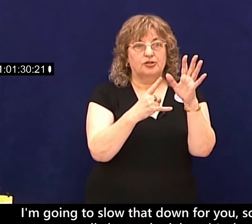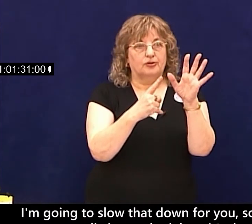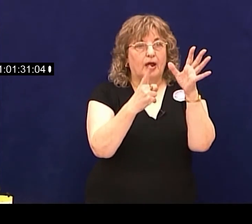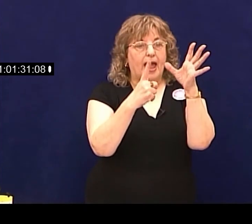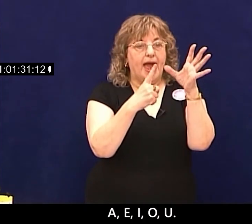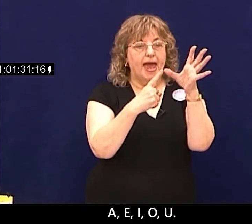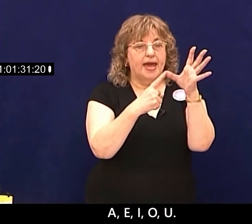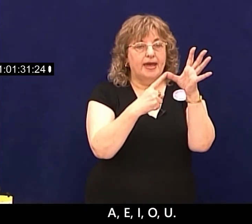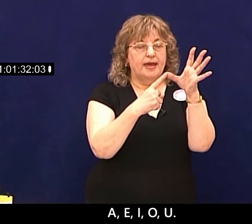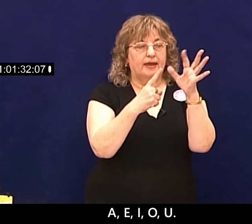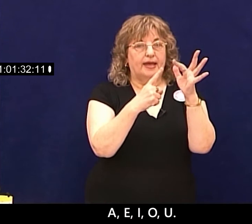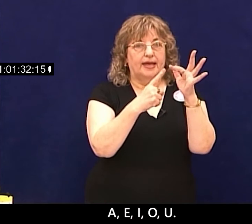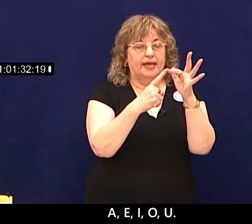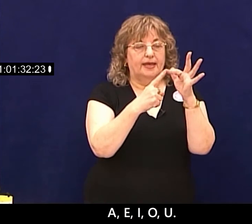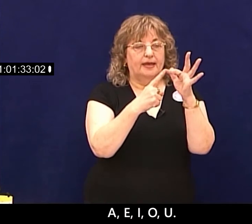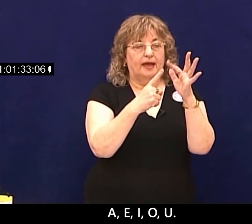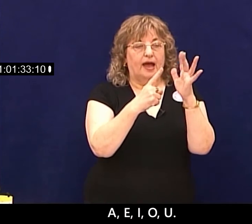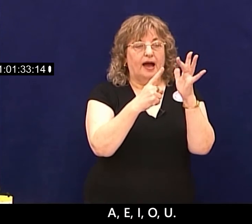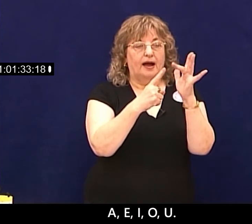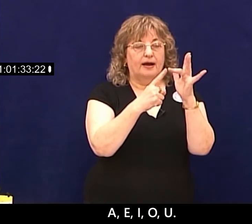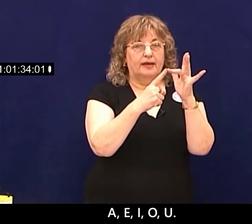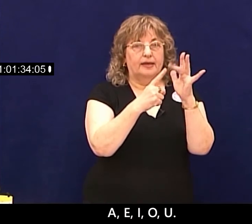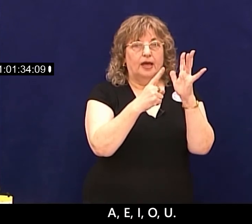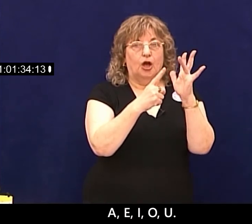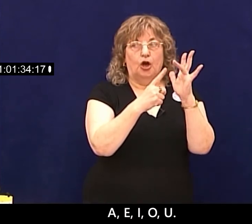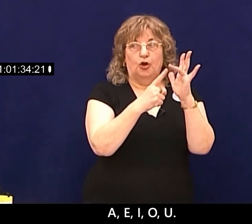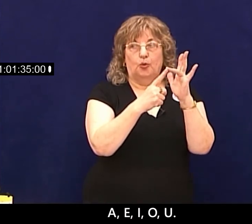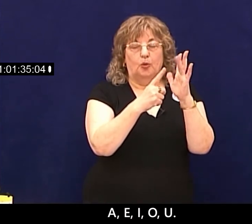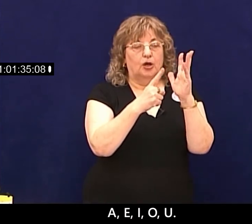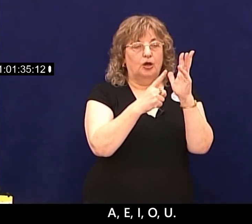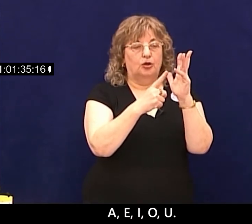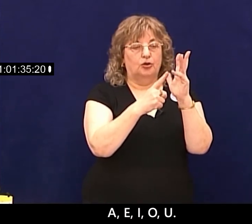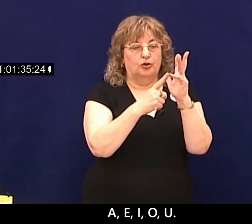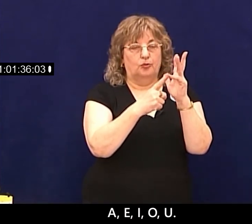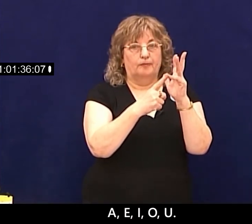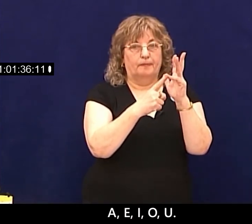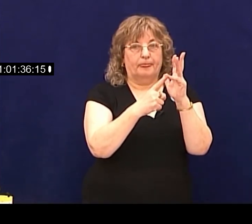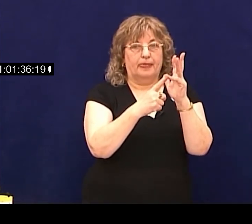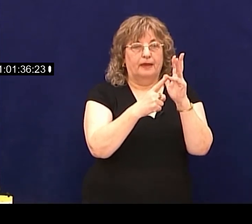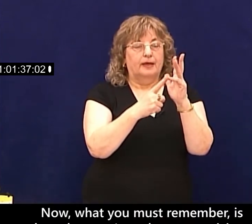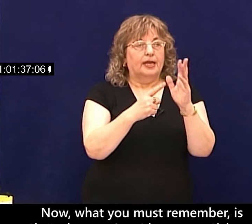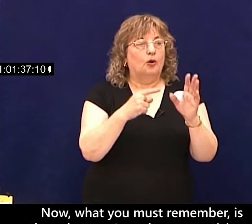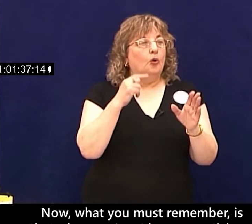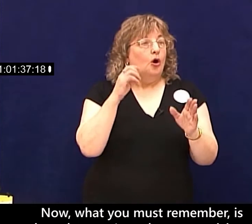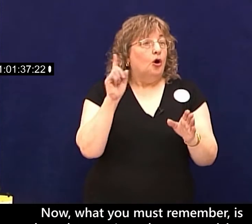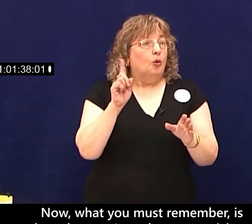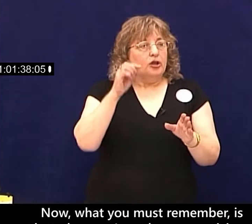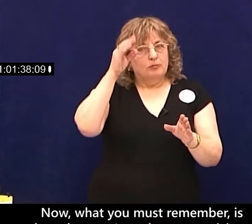done. A, E, I, O, U. Now, what you